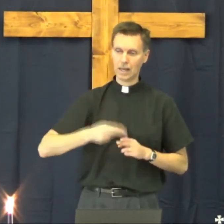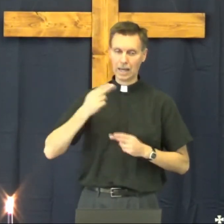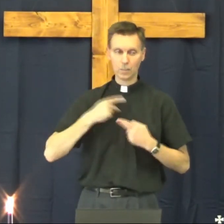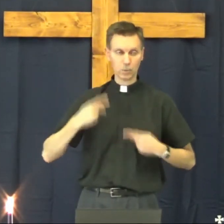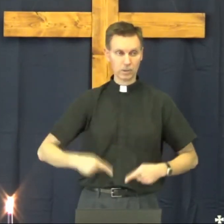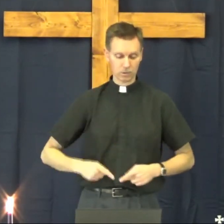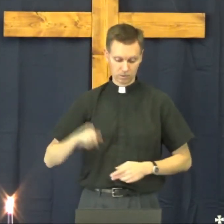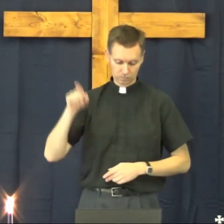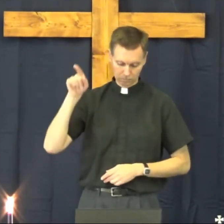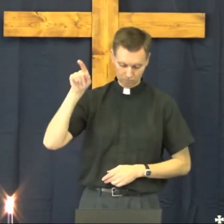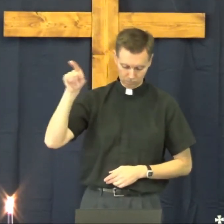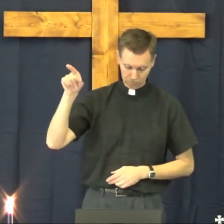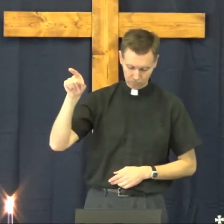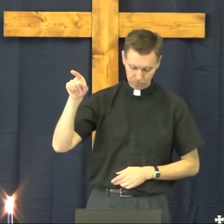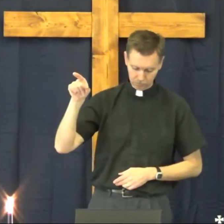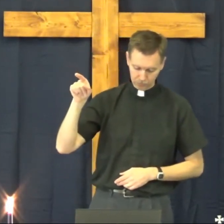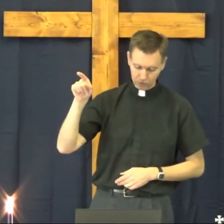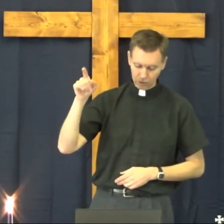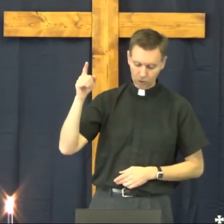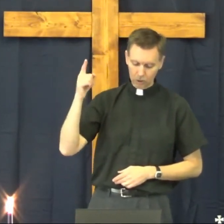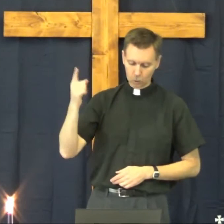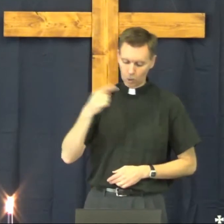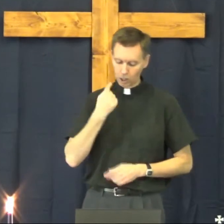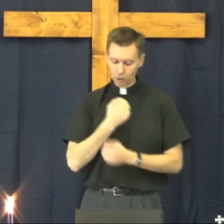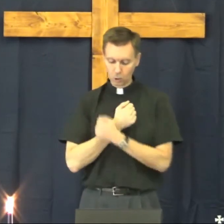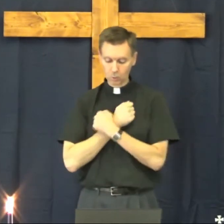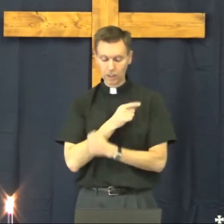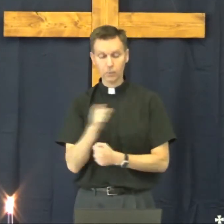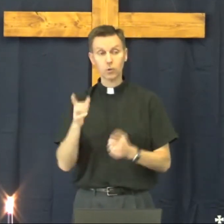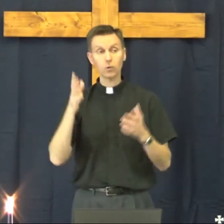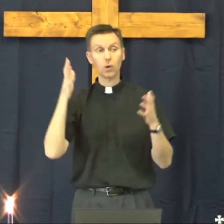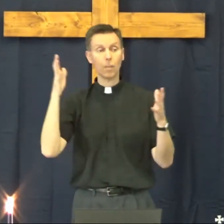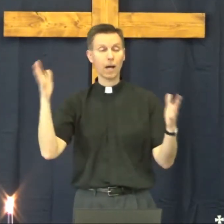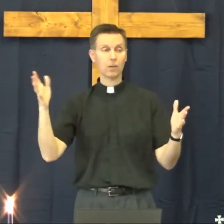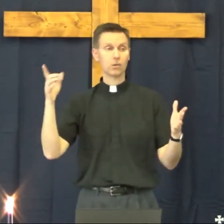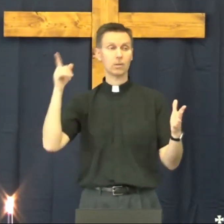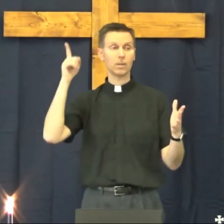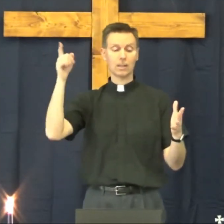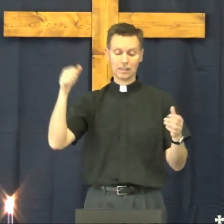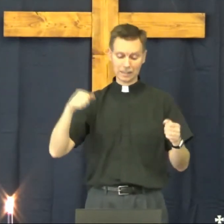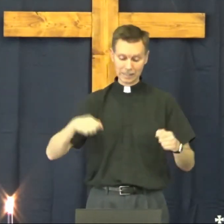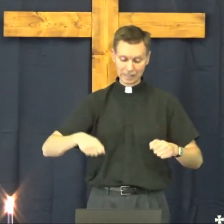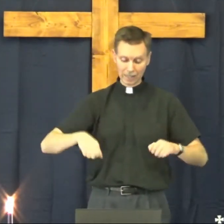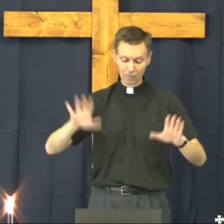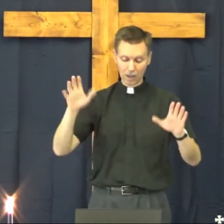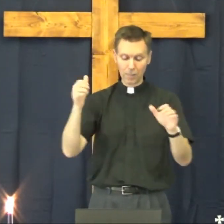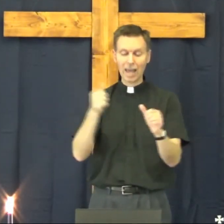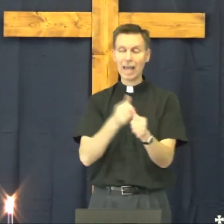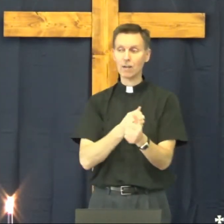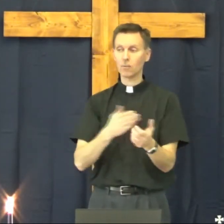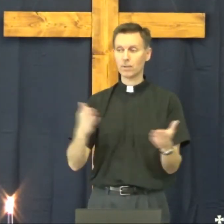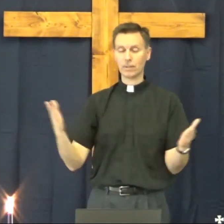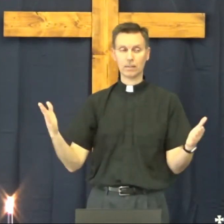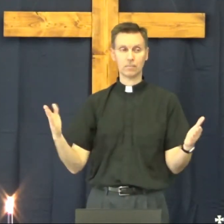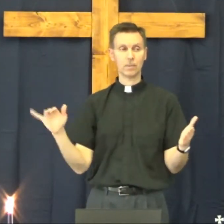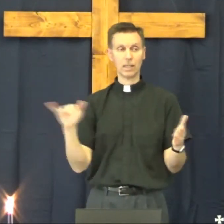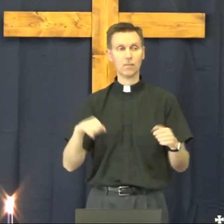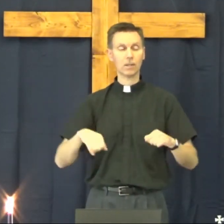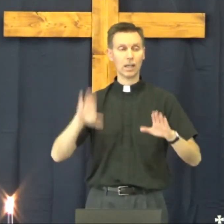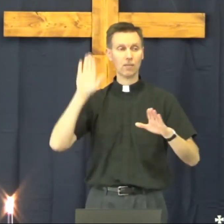high priest, the one who loves you so much that he gave up everything, even gave up